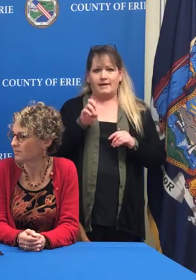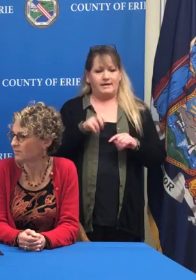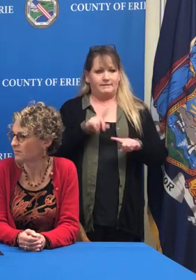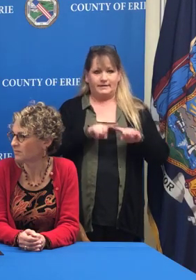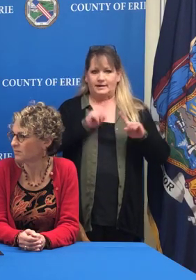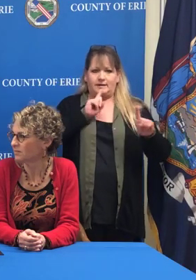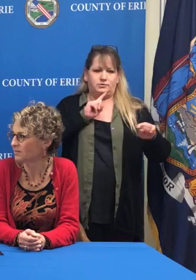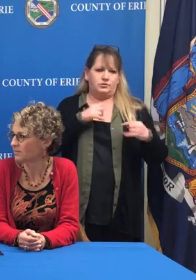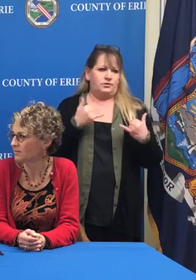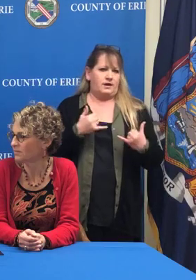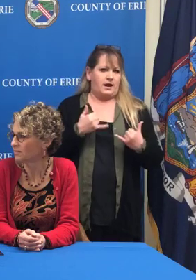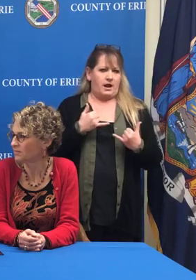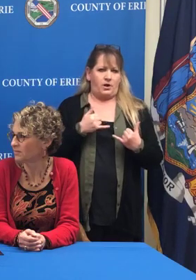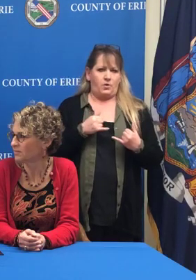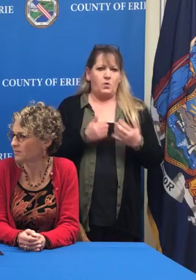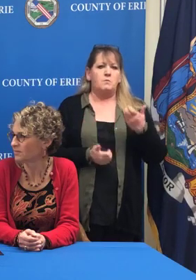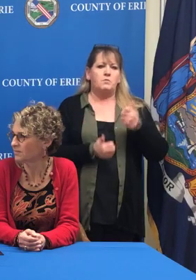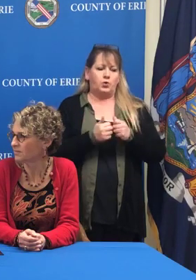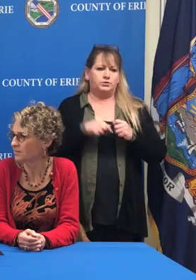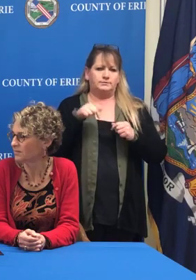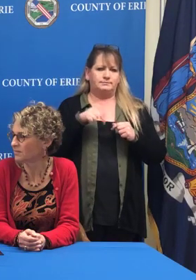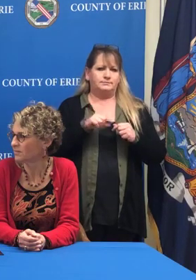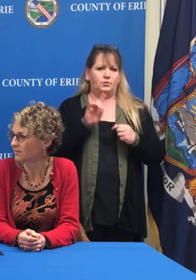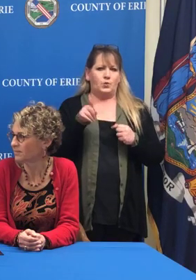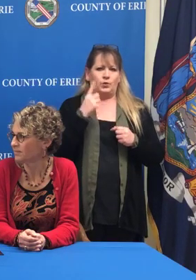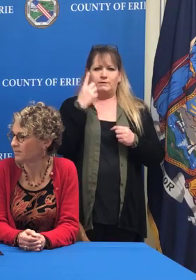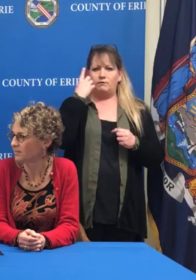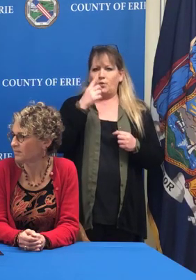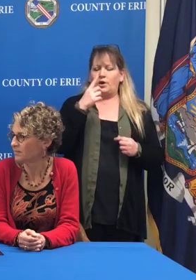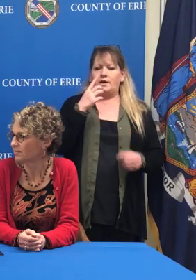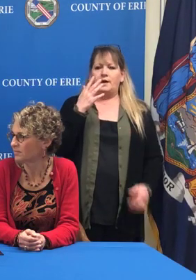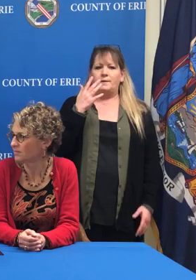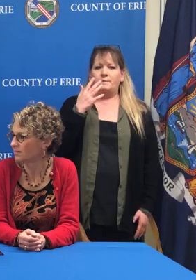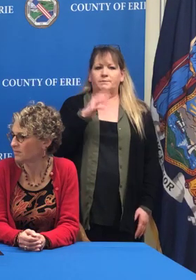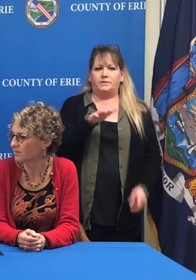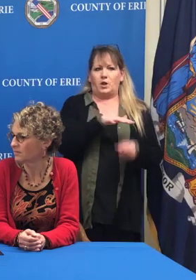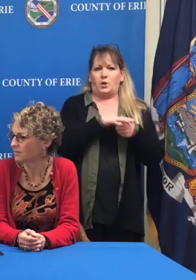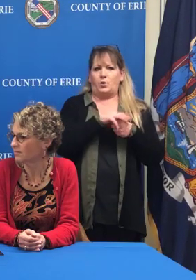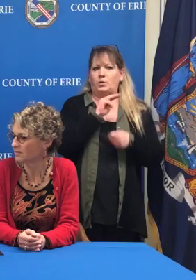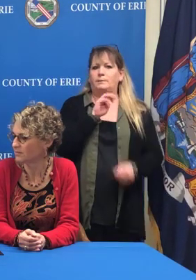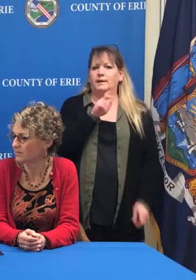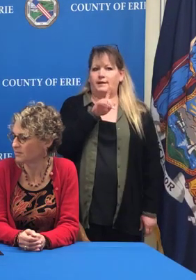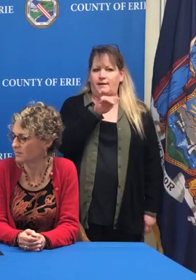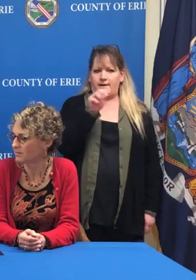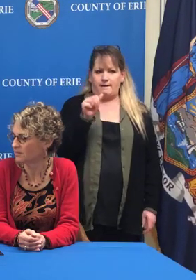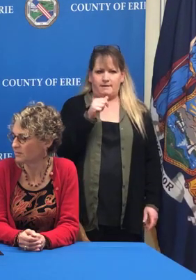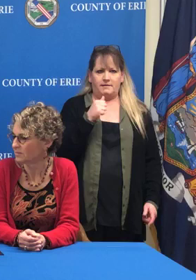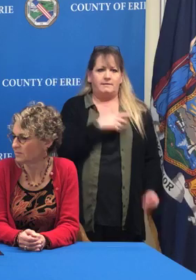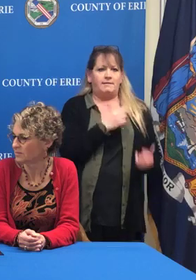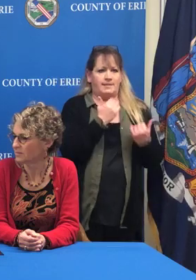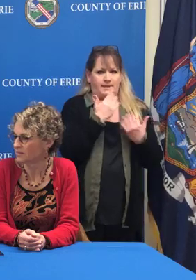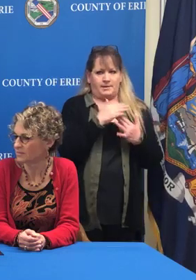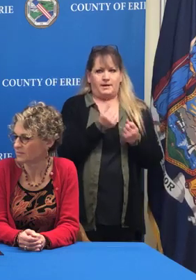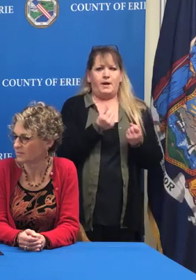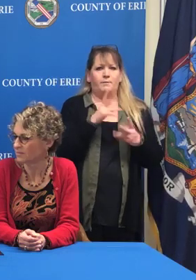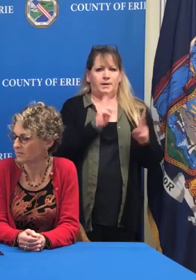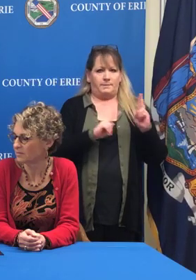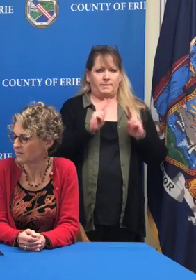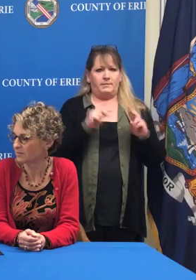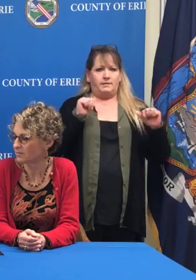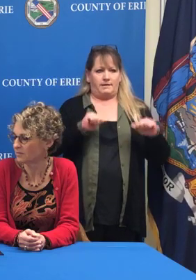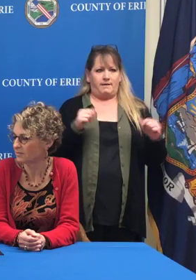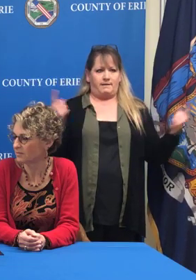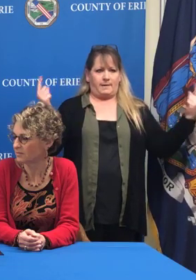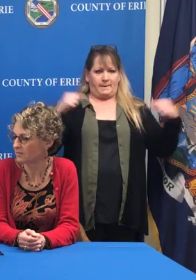press briefing. This is primarily a briefing for the local media. We've limited the number of people that we can have in the